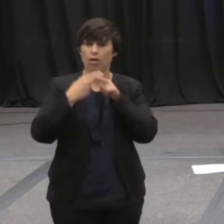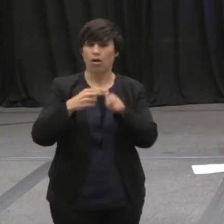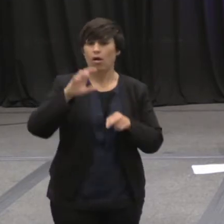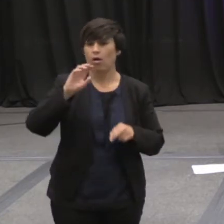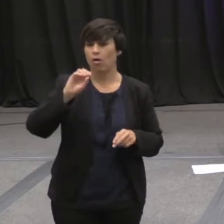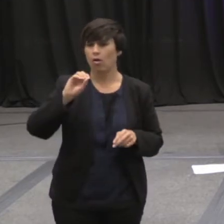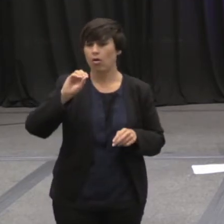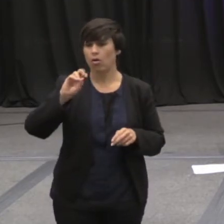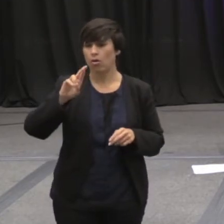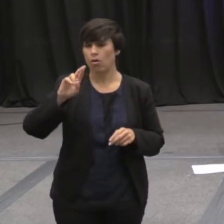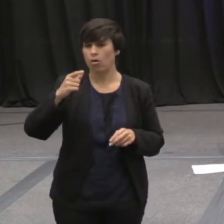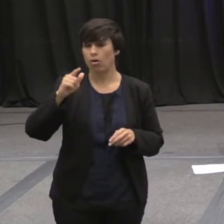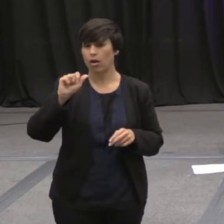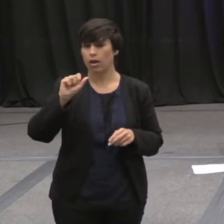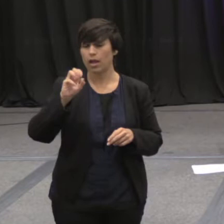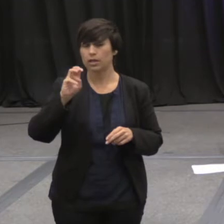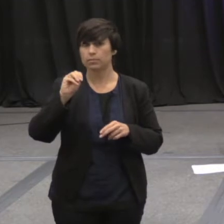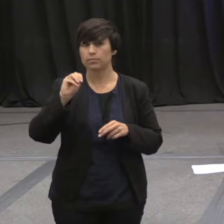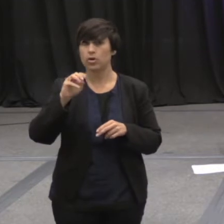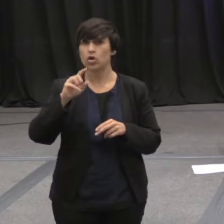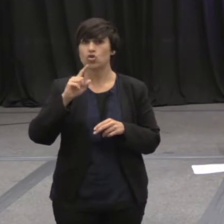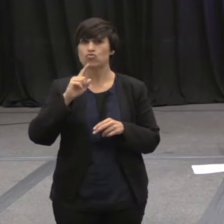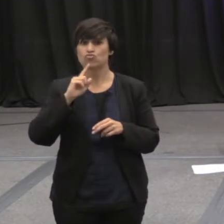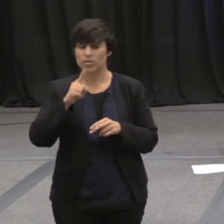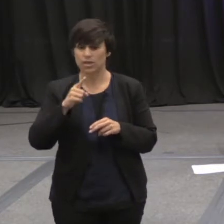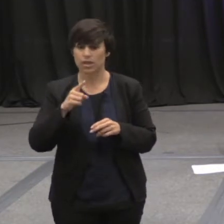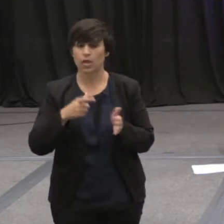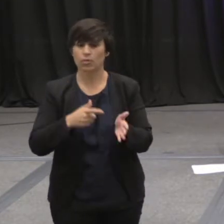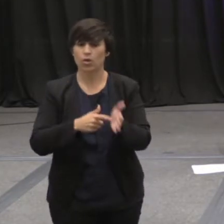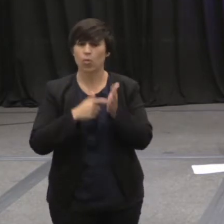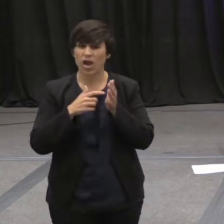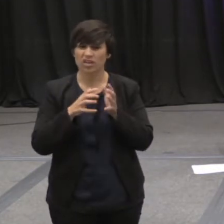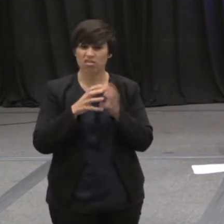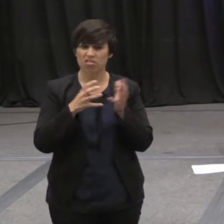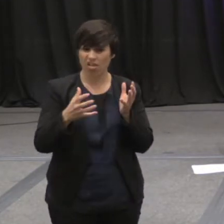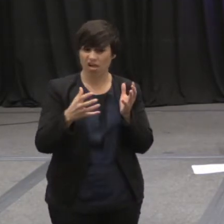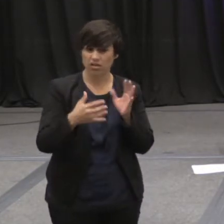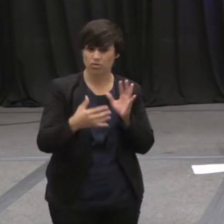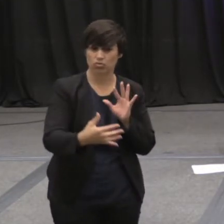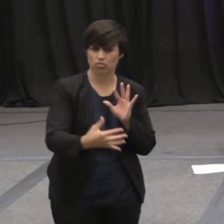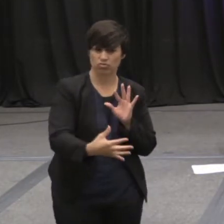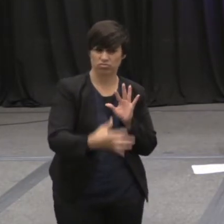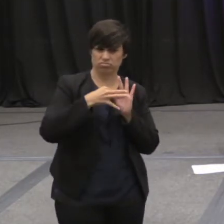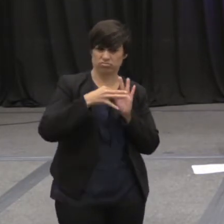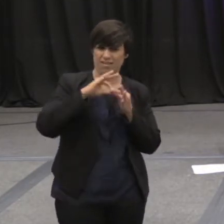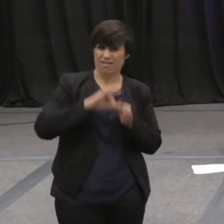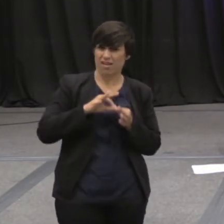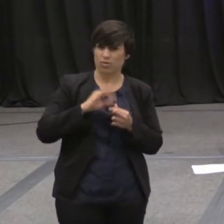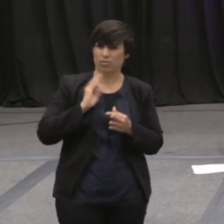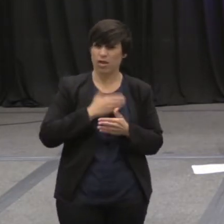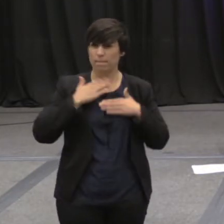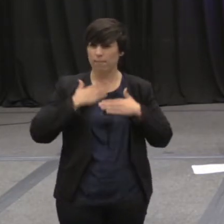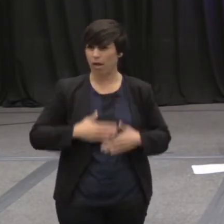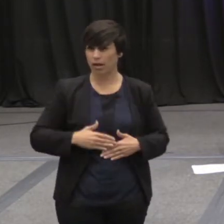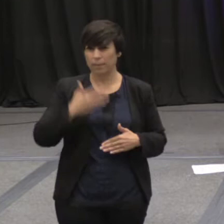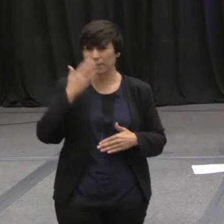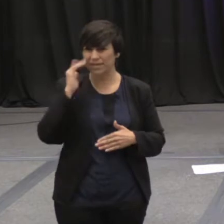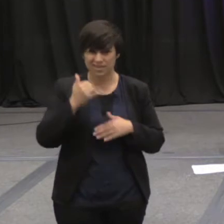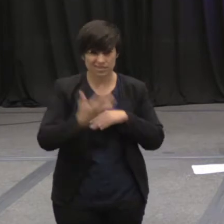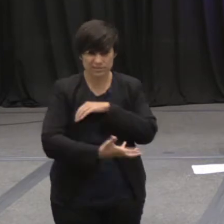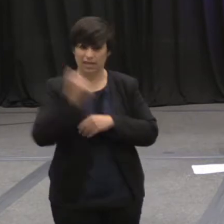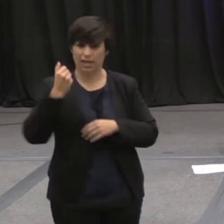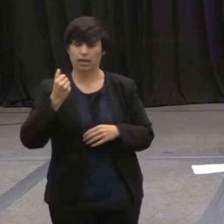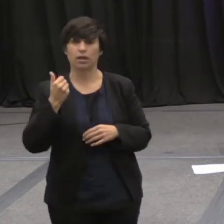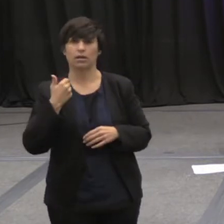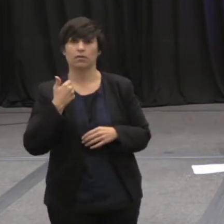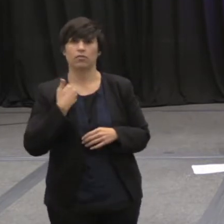to get us to come back into our bodies. They've been stolen from us from such an early age by so many different ways. And this is just